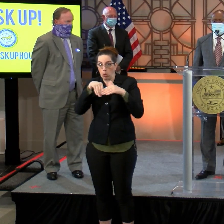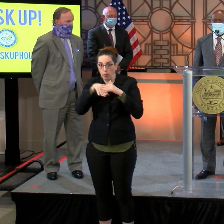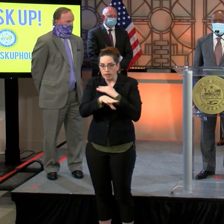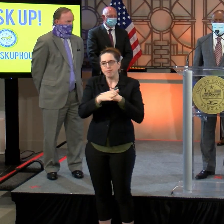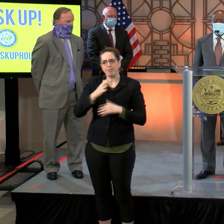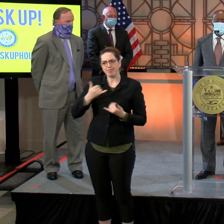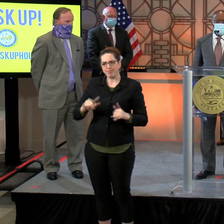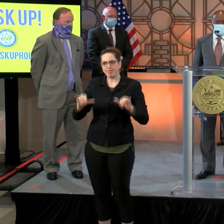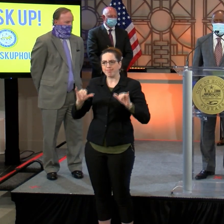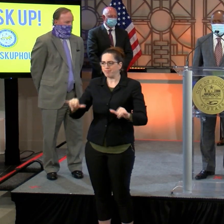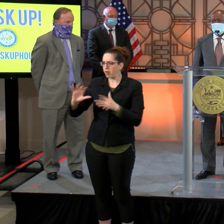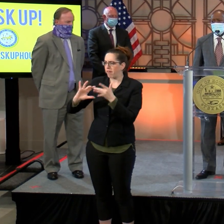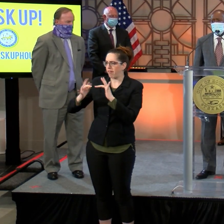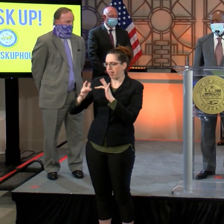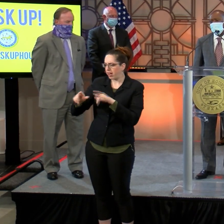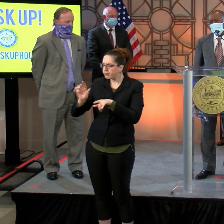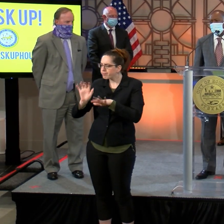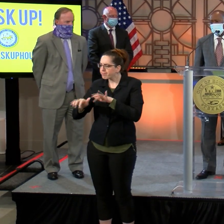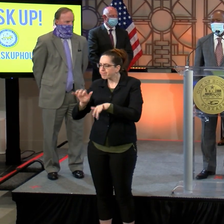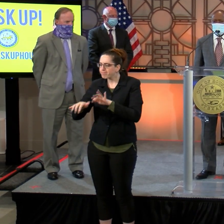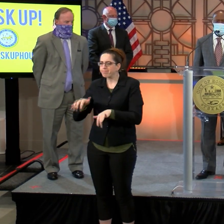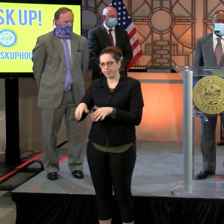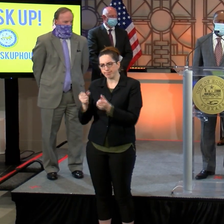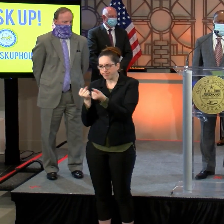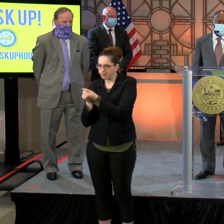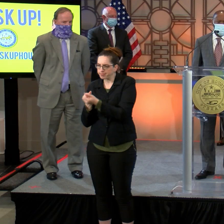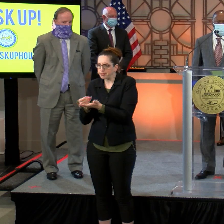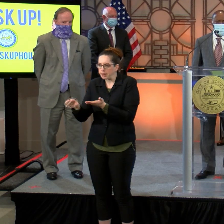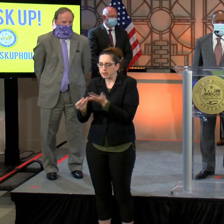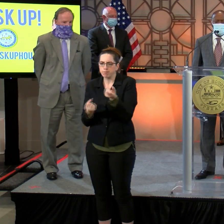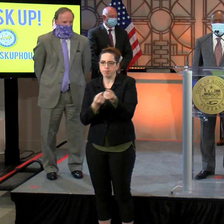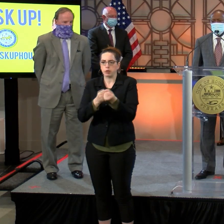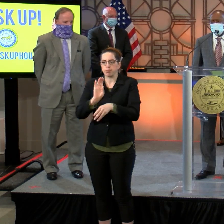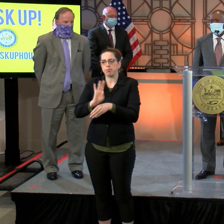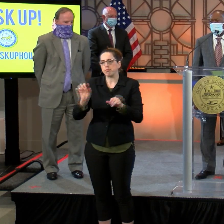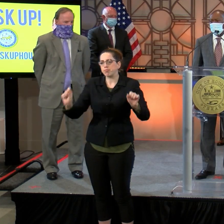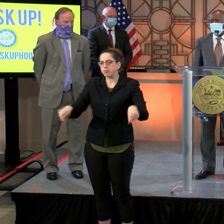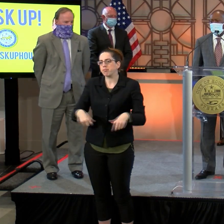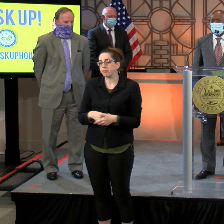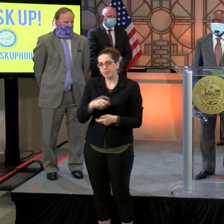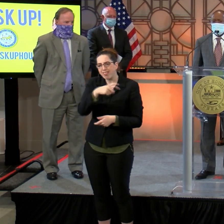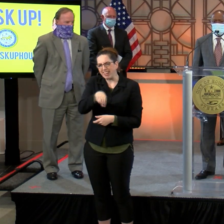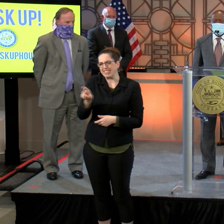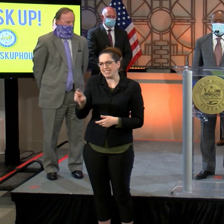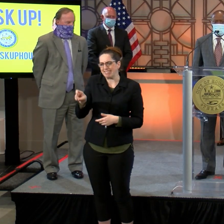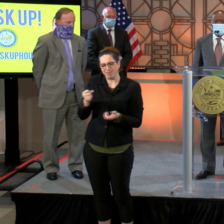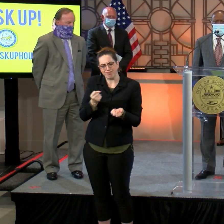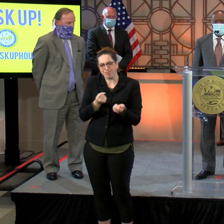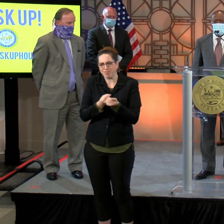to a retail, you can still go and be very supportive of our businesses. And they are deserving of that, and I